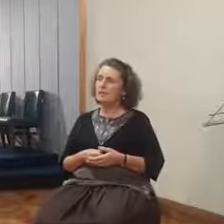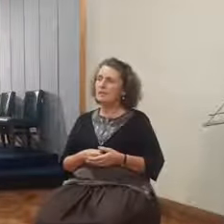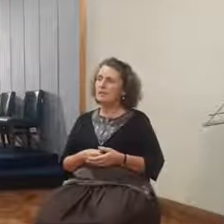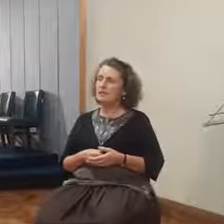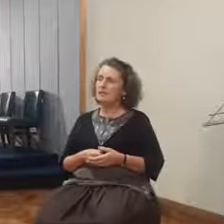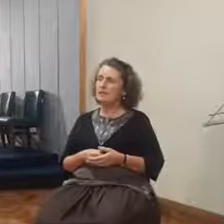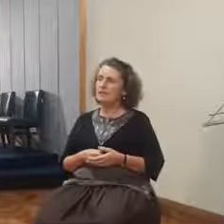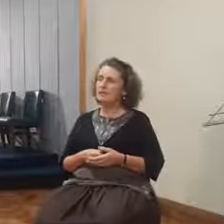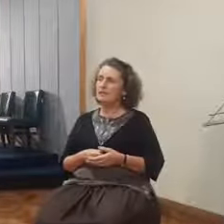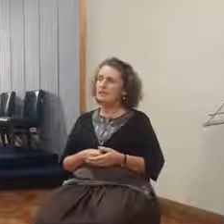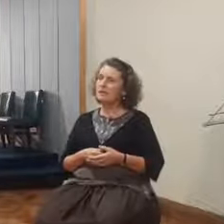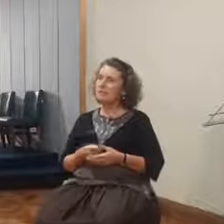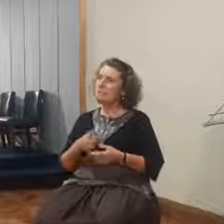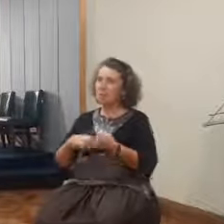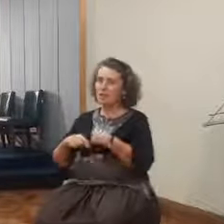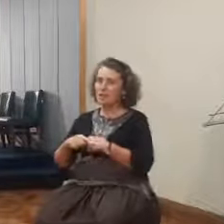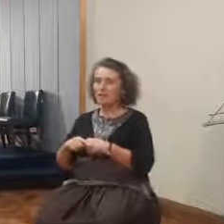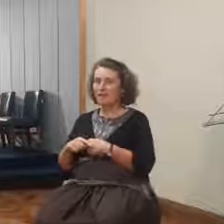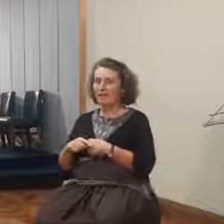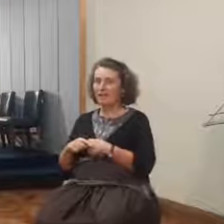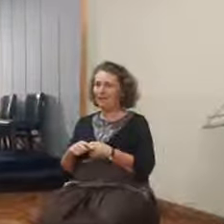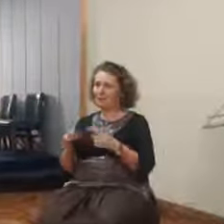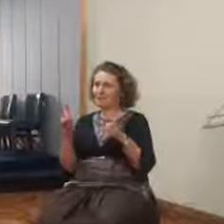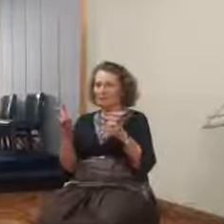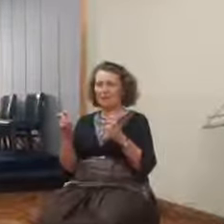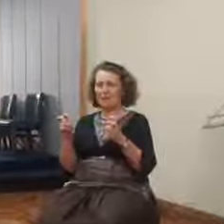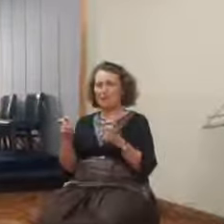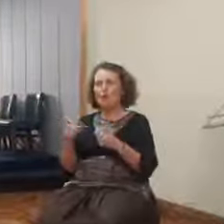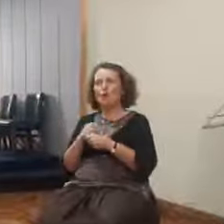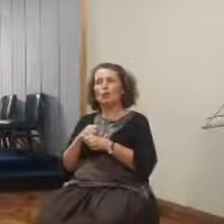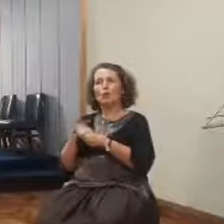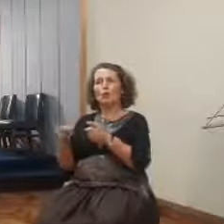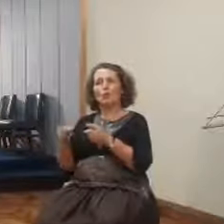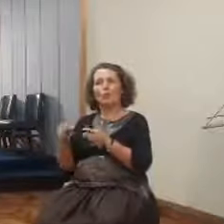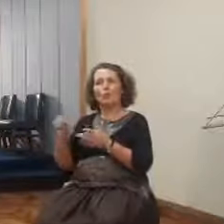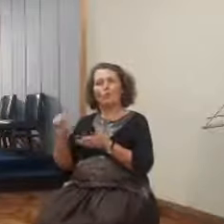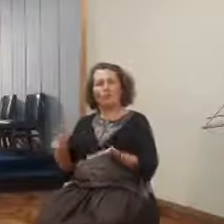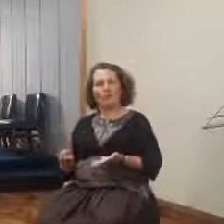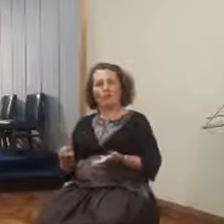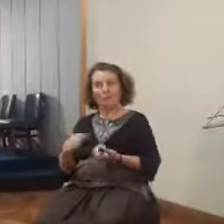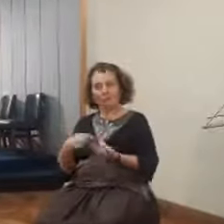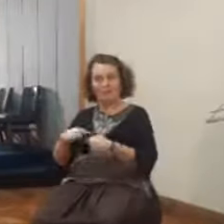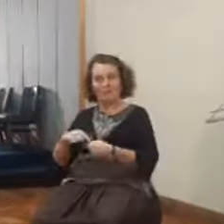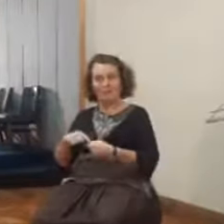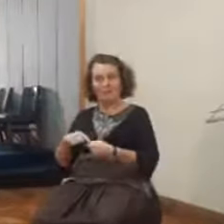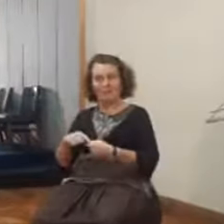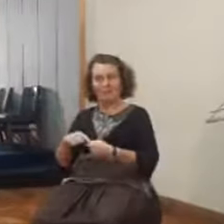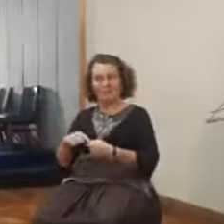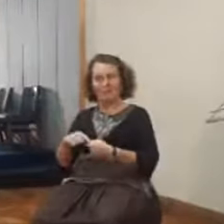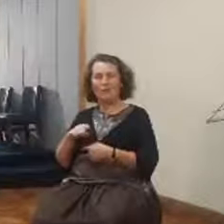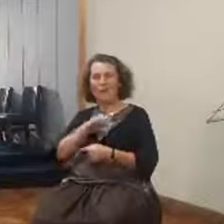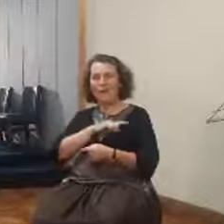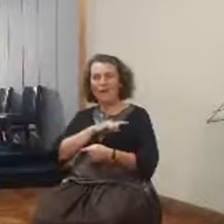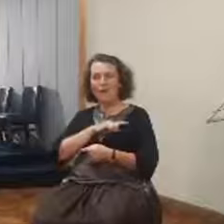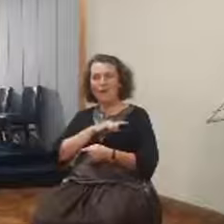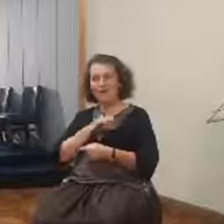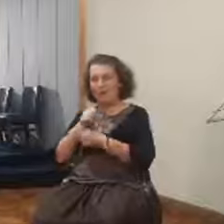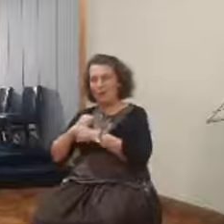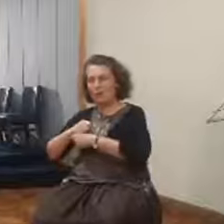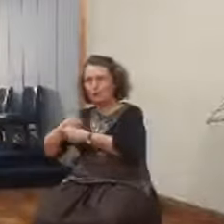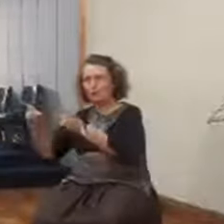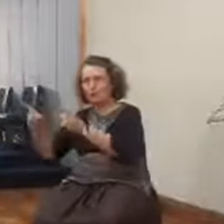it is to be gospel people, to be people who see that the greatest good in this world is the gospel of our Lord and Savior